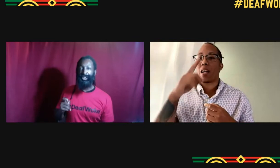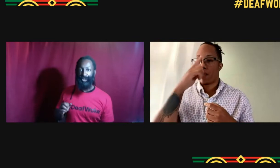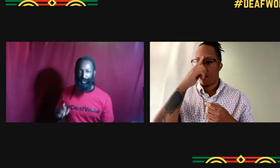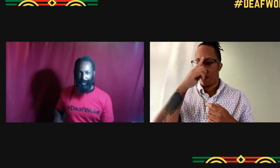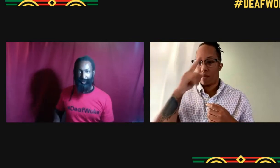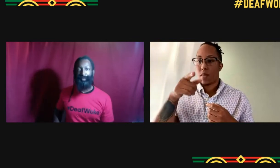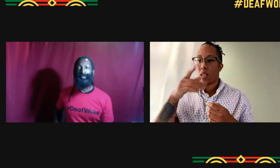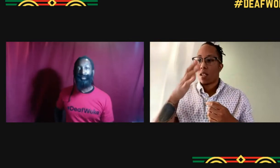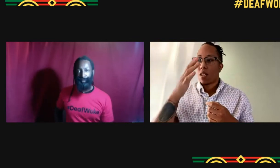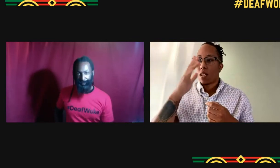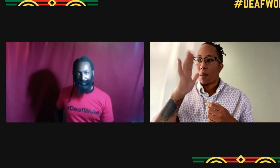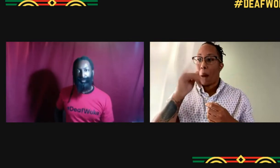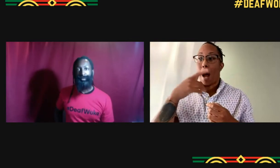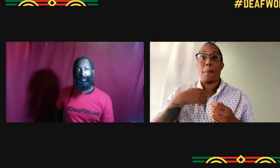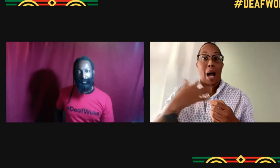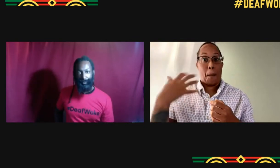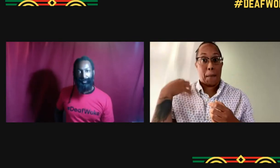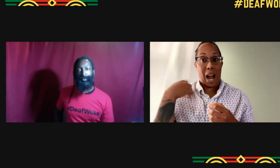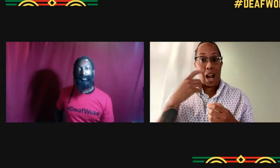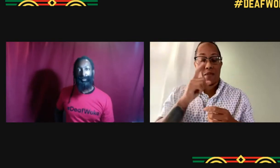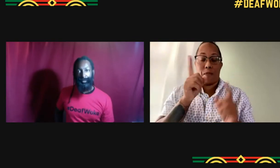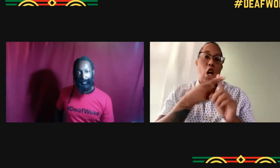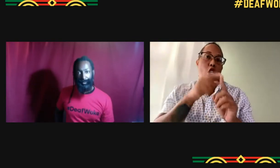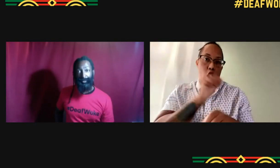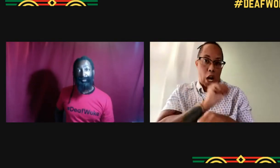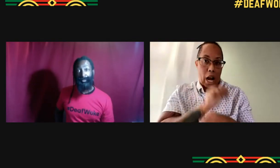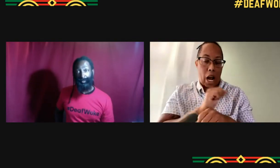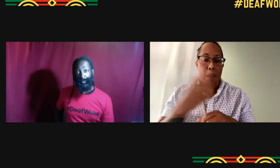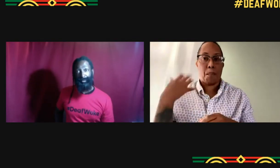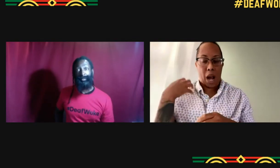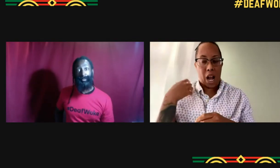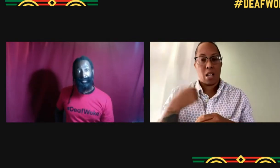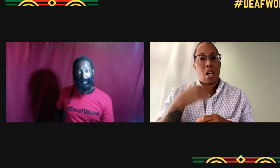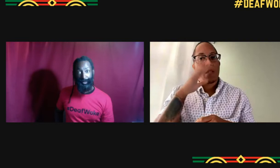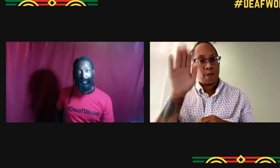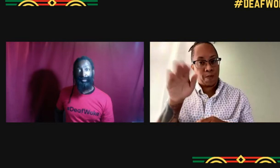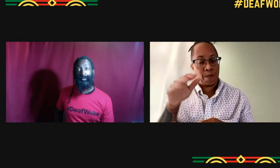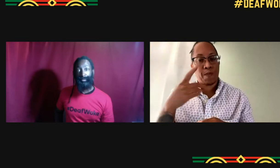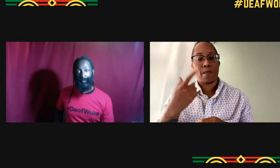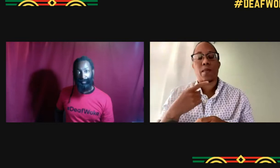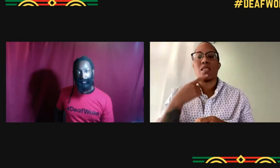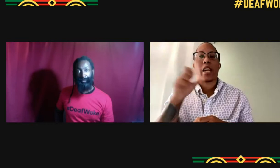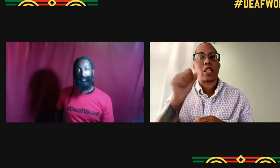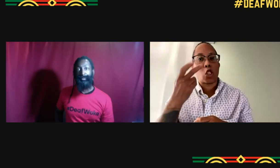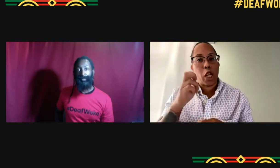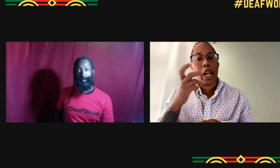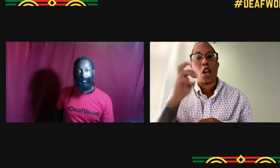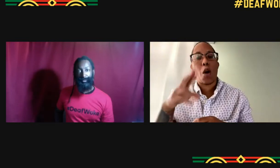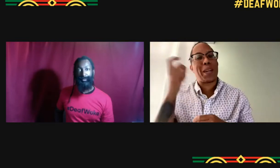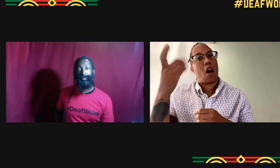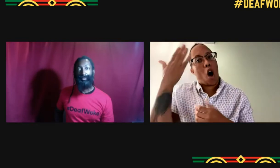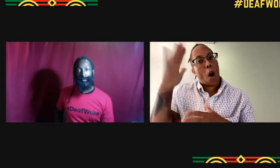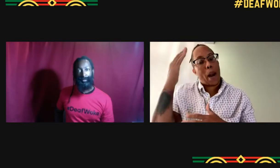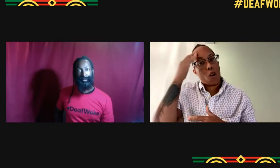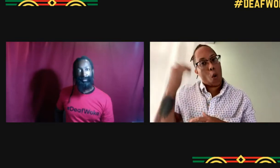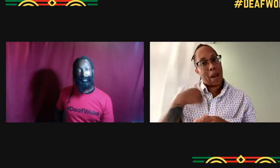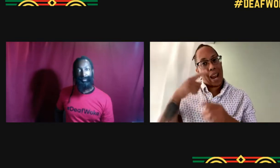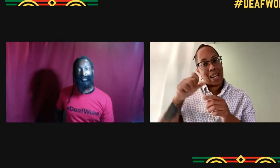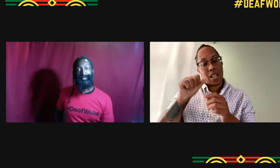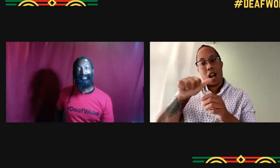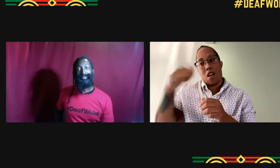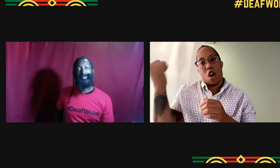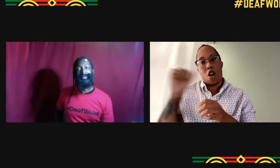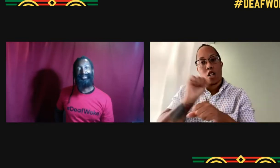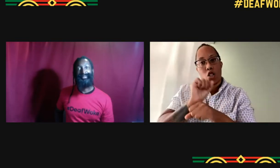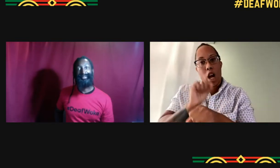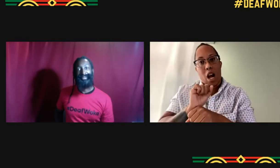do. Yeah. Okay. Misgendered. You know, my very first job, you know, my boss said